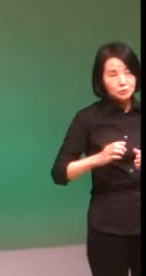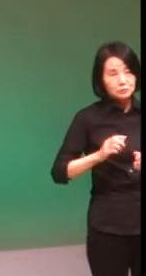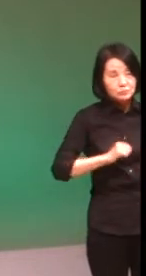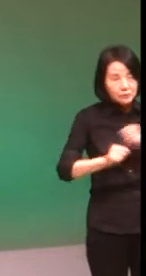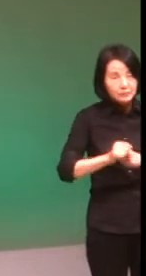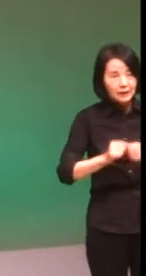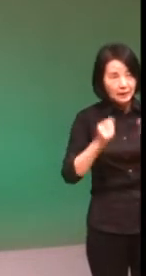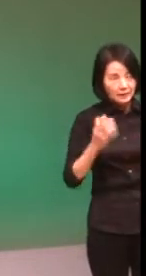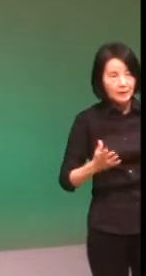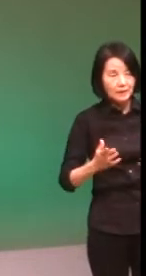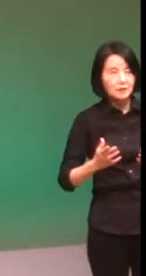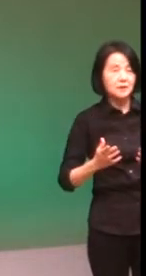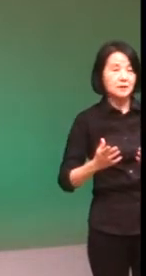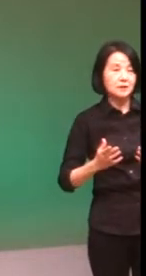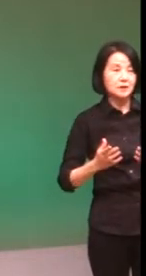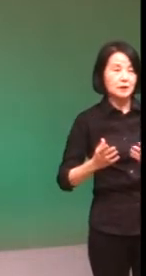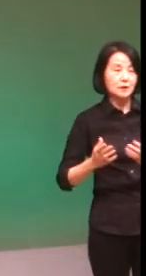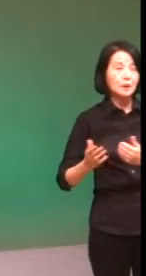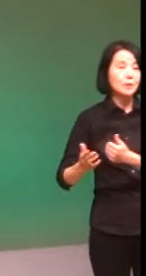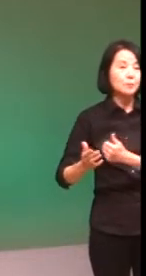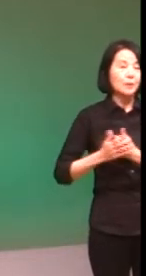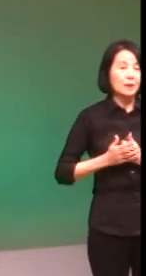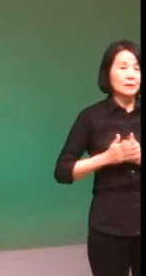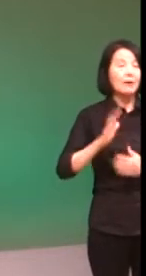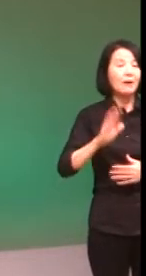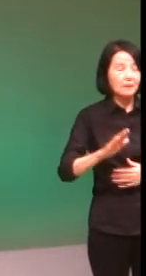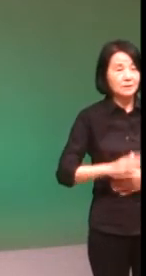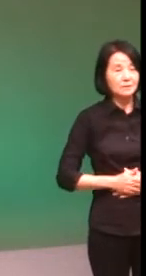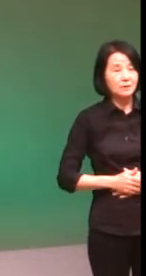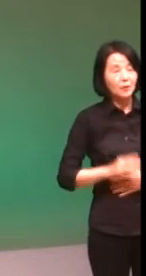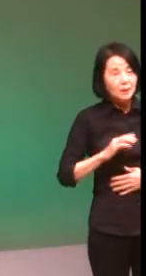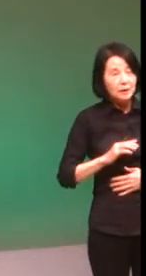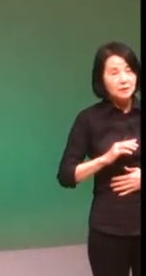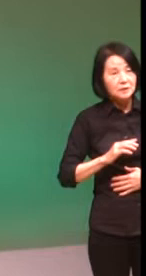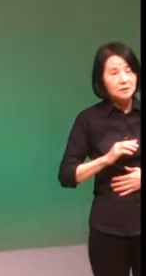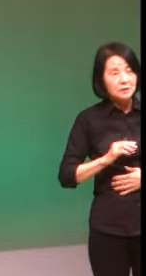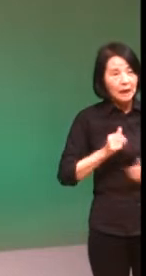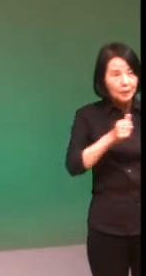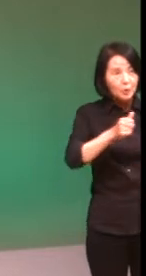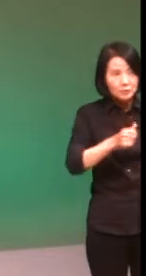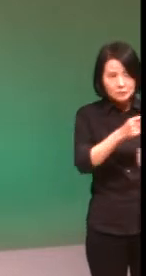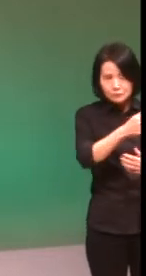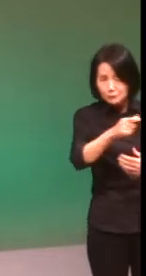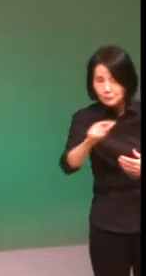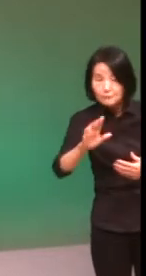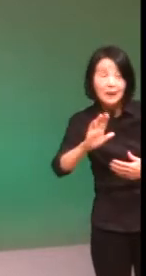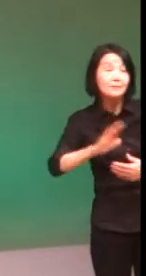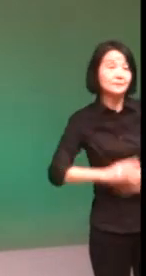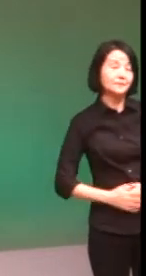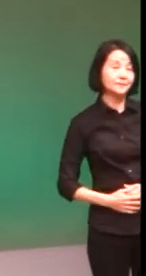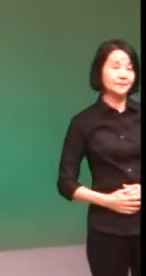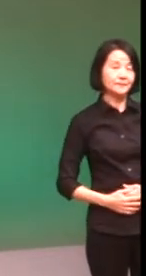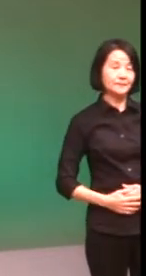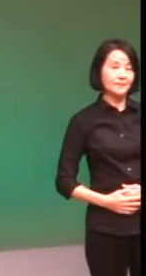can take. So there are four things I hope you leave here thinking